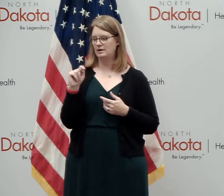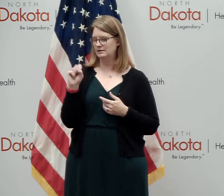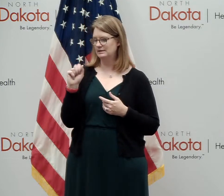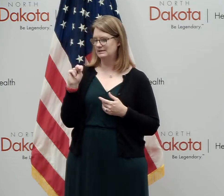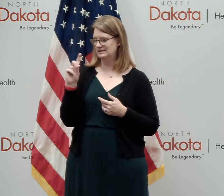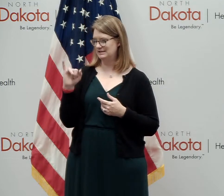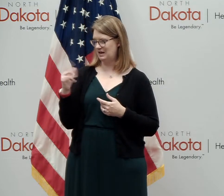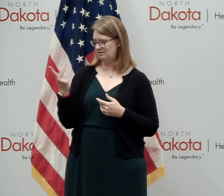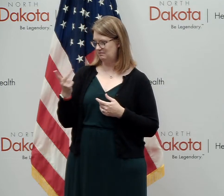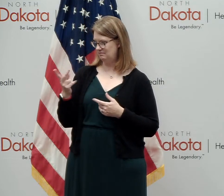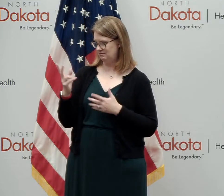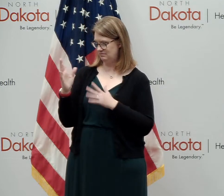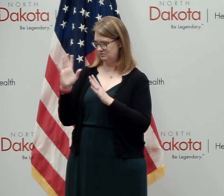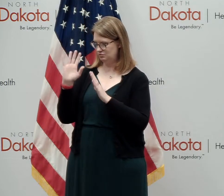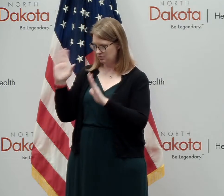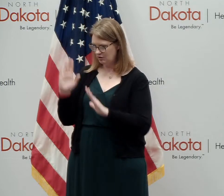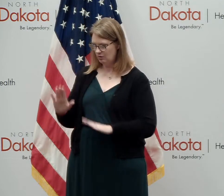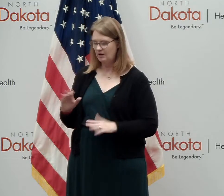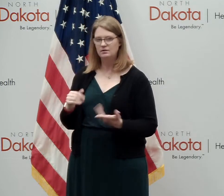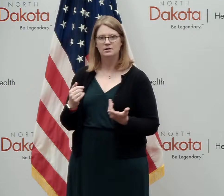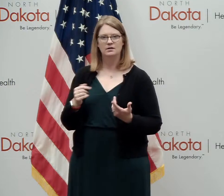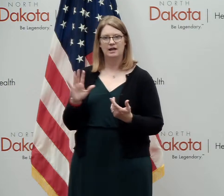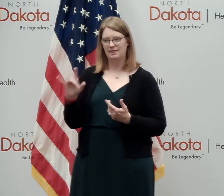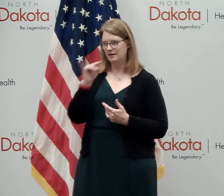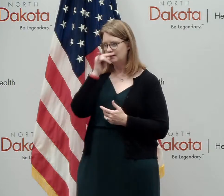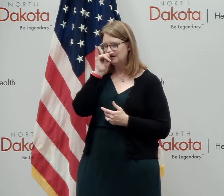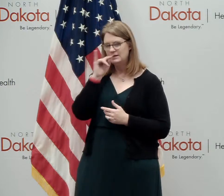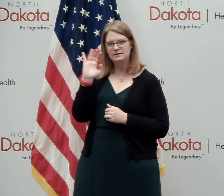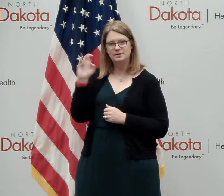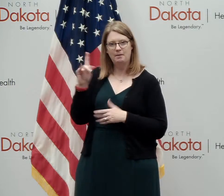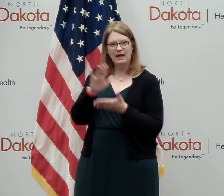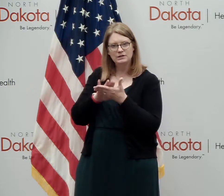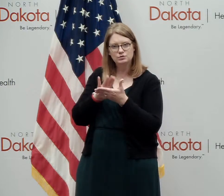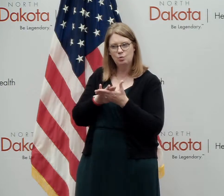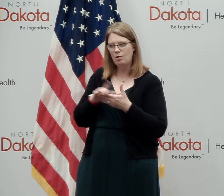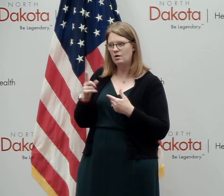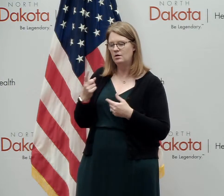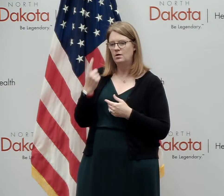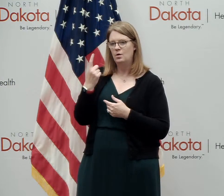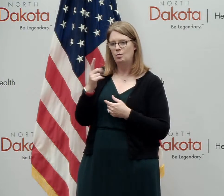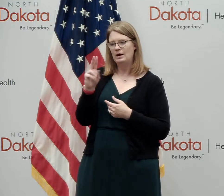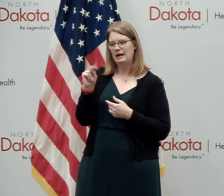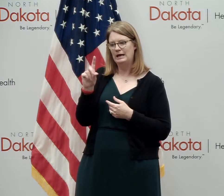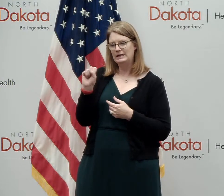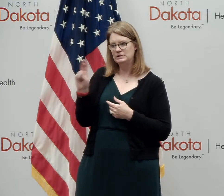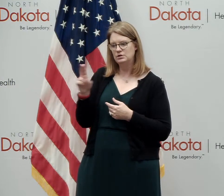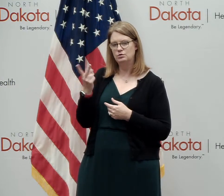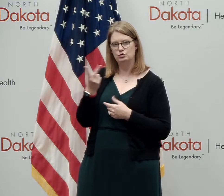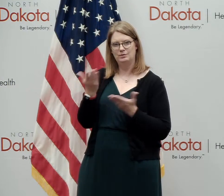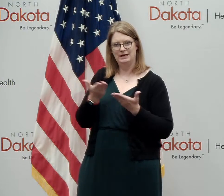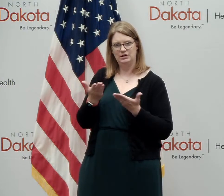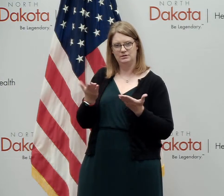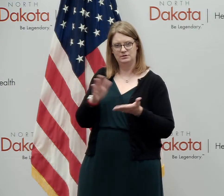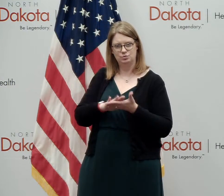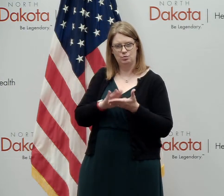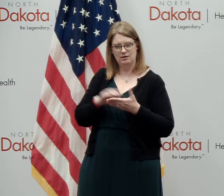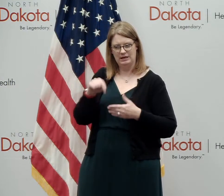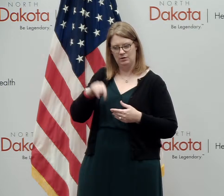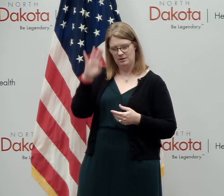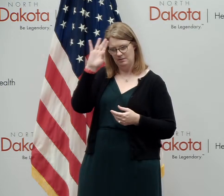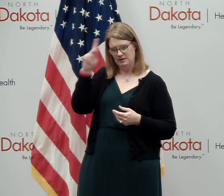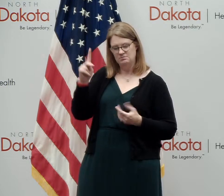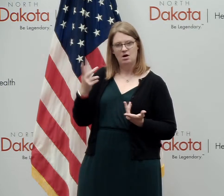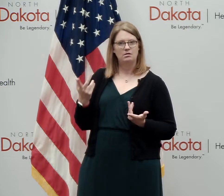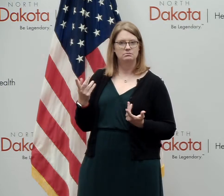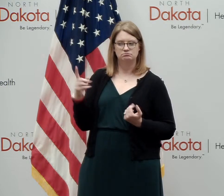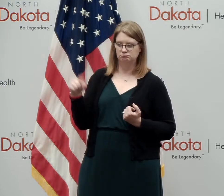First Lady and Brent's kids, we're talking about his kids today. He's got kids back in school, one at NDSU and 2 here in school in Bismarck. And they're